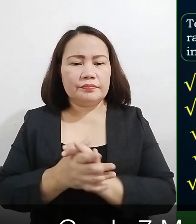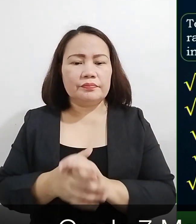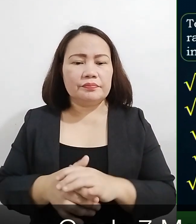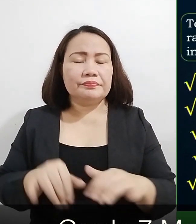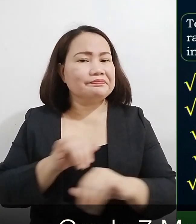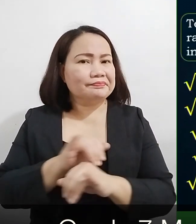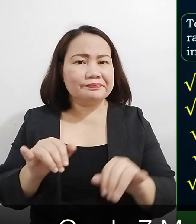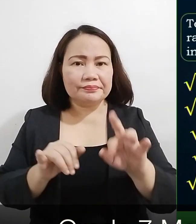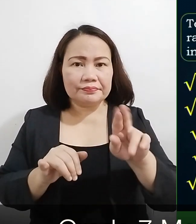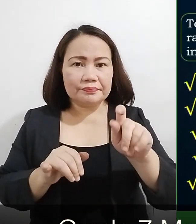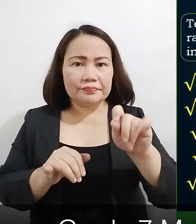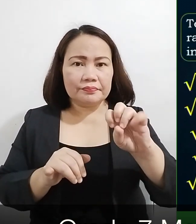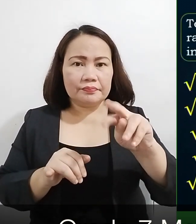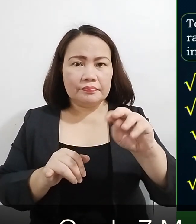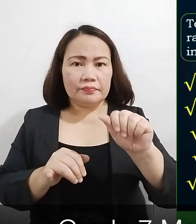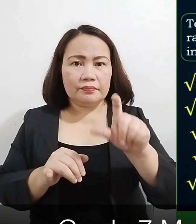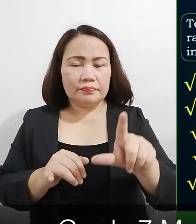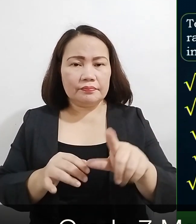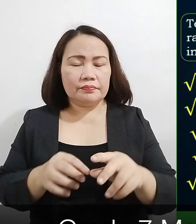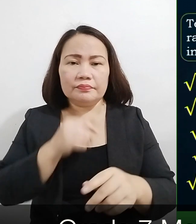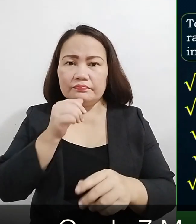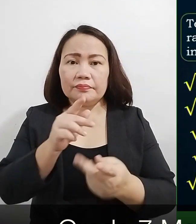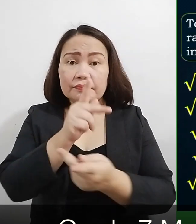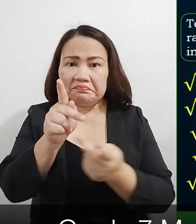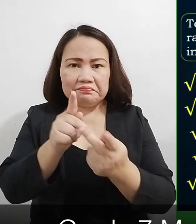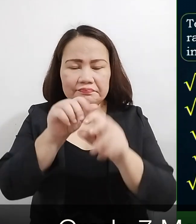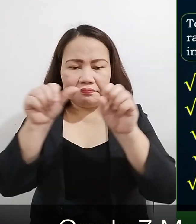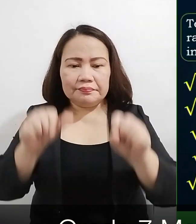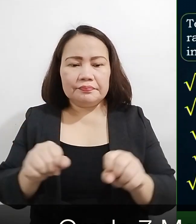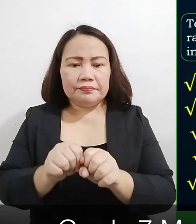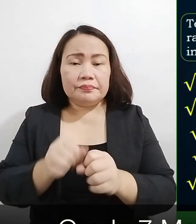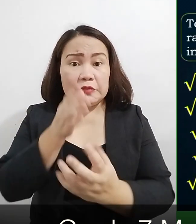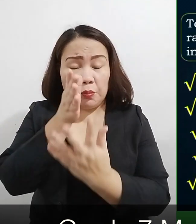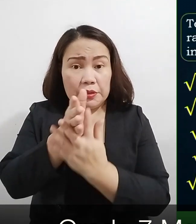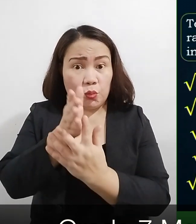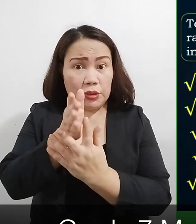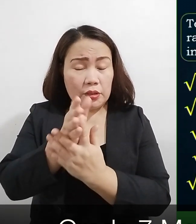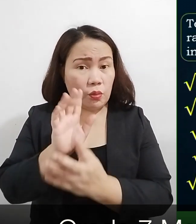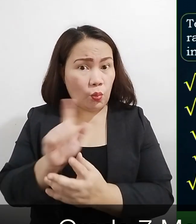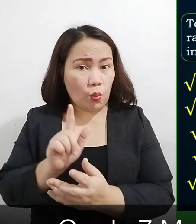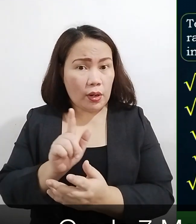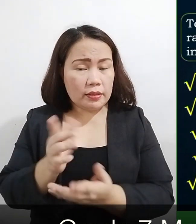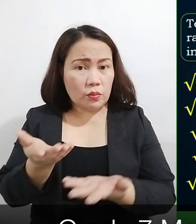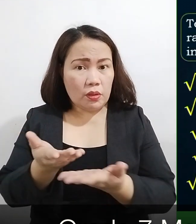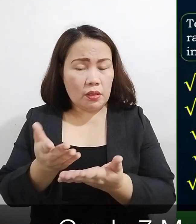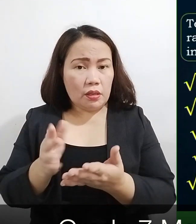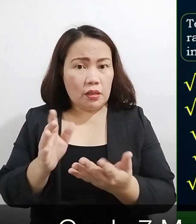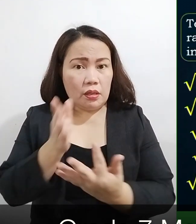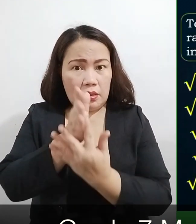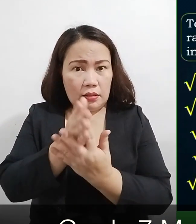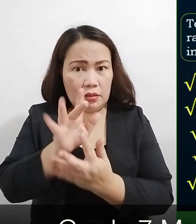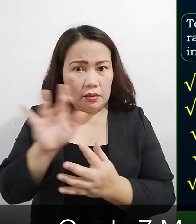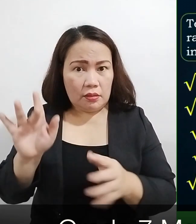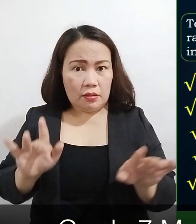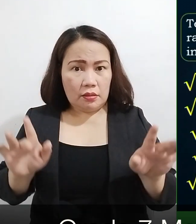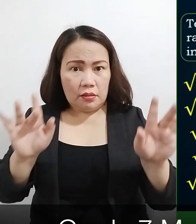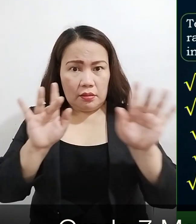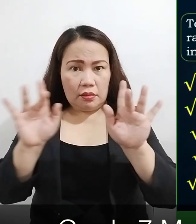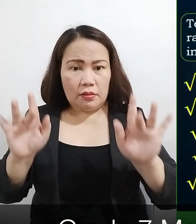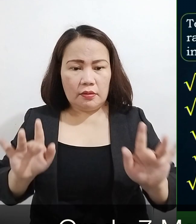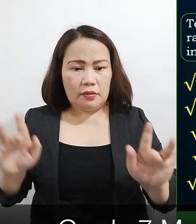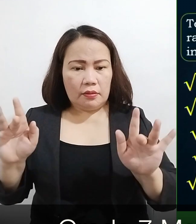155? Okay, that is irrational. This is not a perfect square. So, therefore, this is between, saan siya